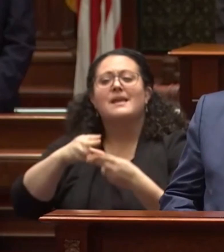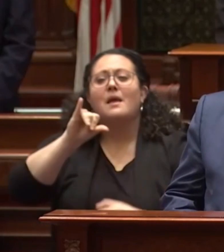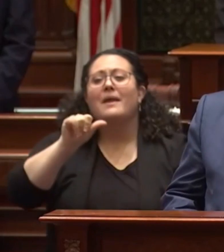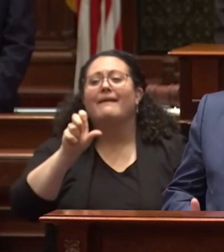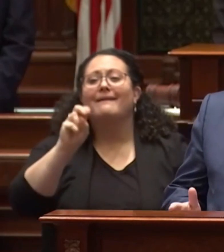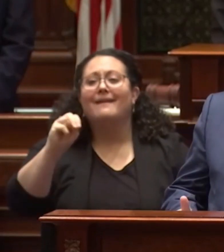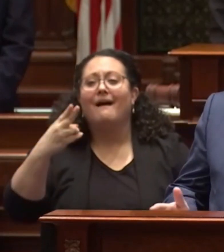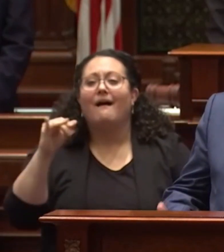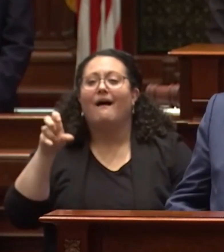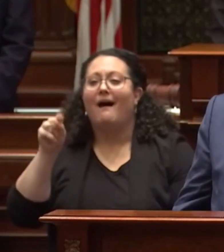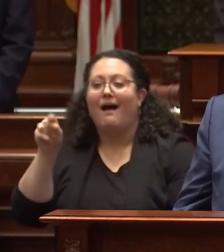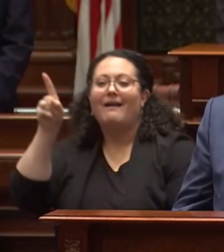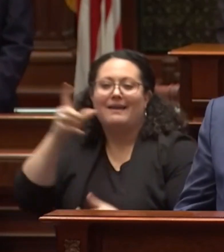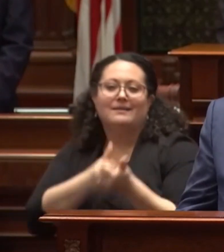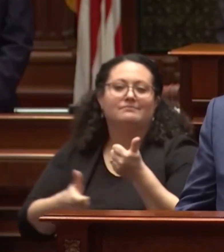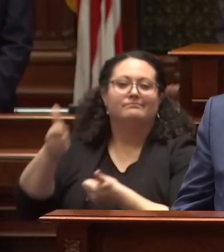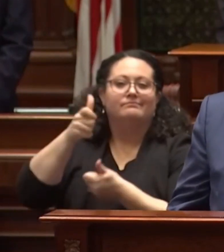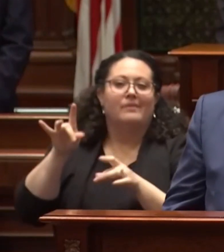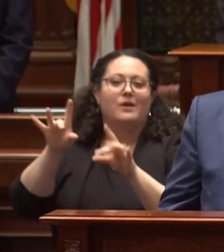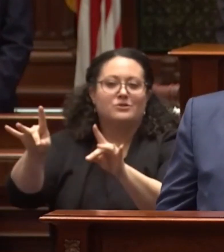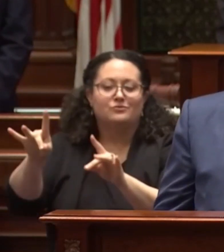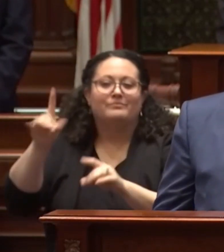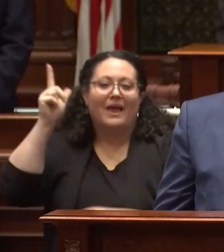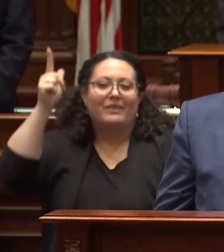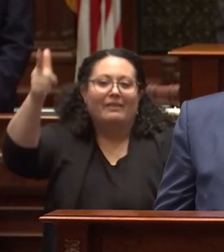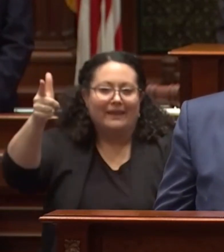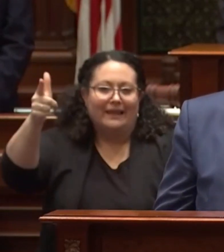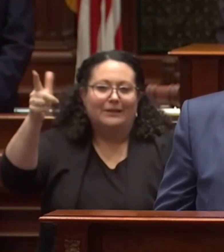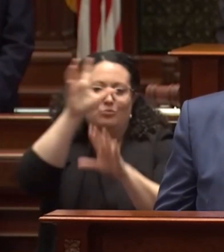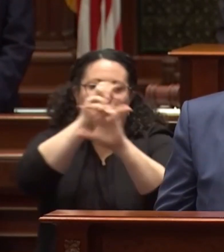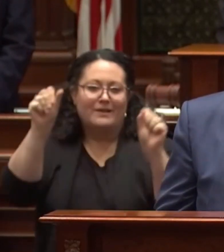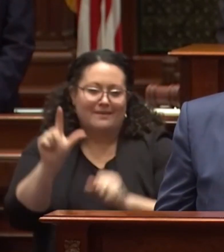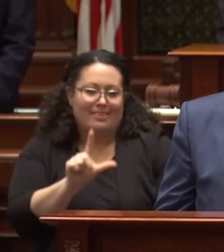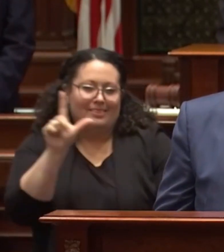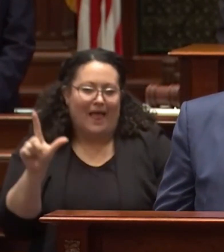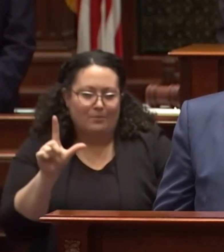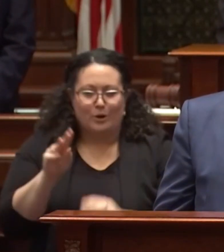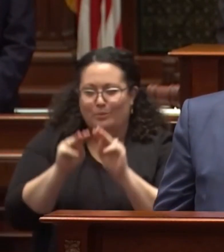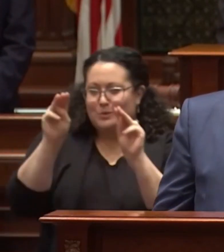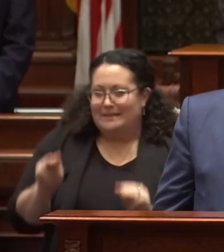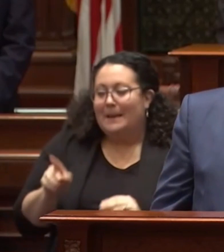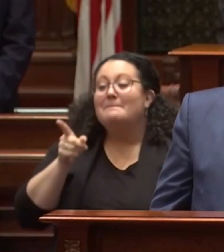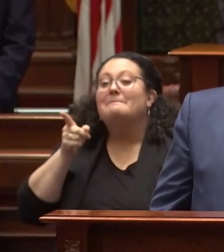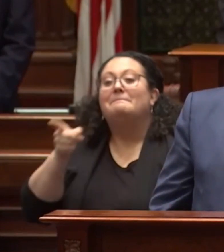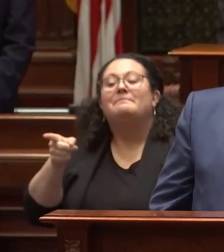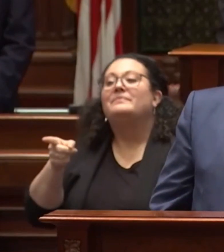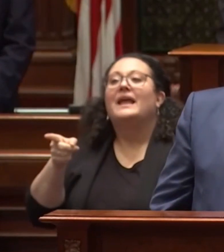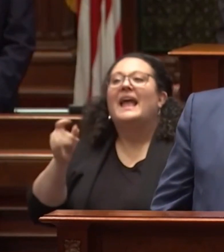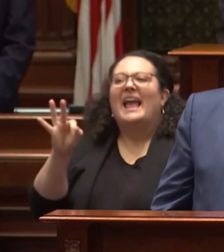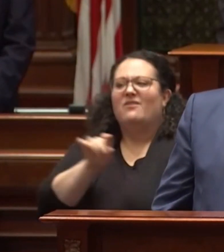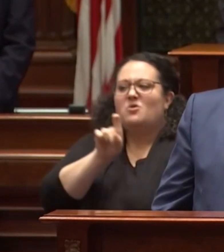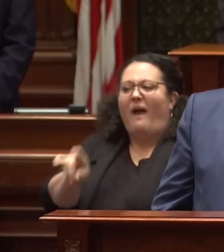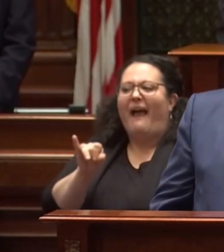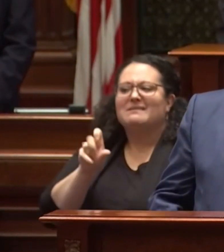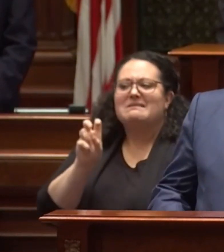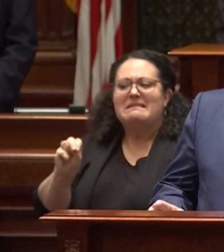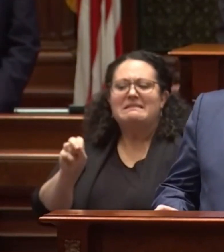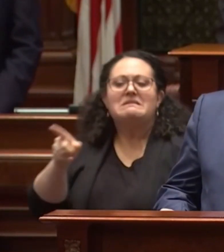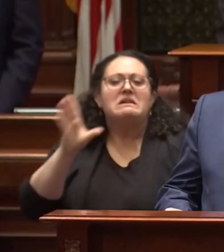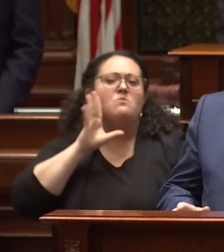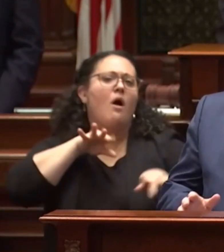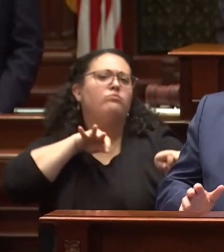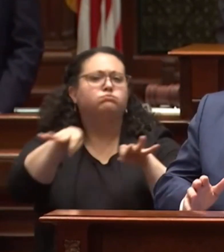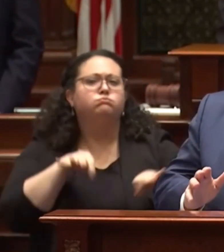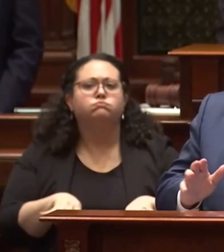Ian Hunt, the head of acquisitions at the Abraham Lincoln Presidential Library and Museum. And if you ask Ian, he will